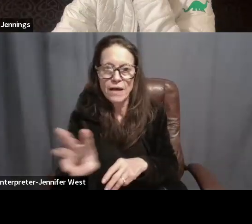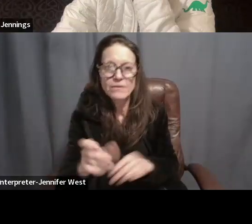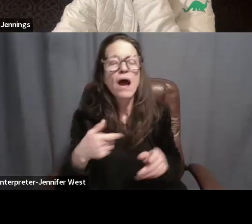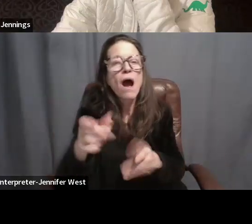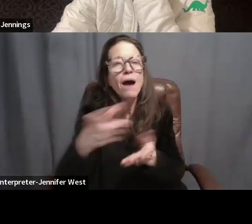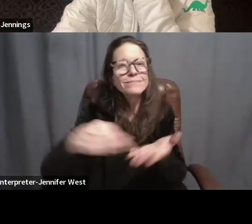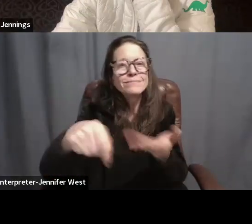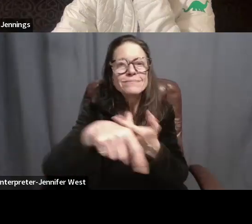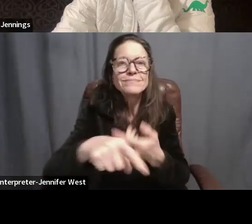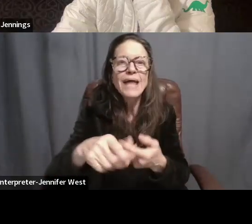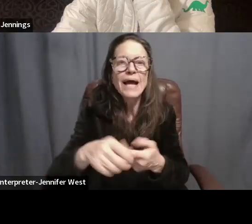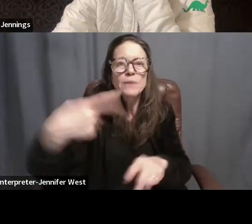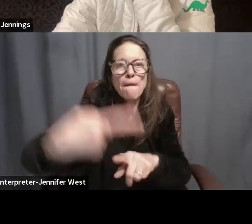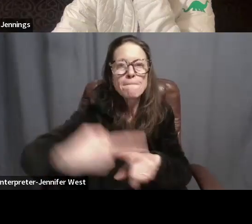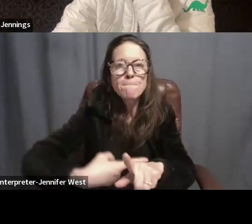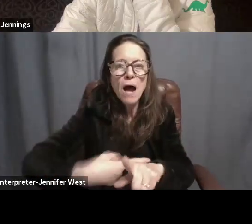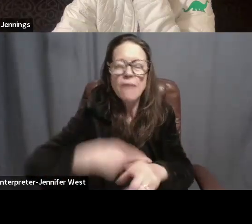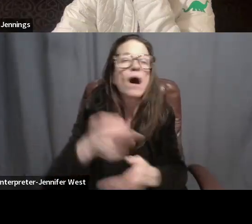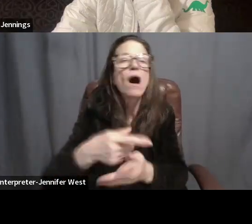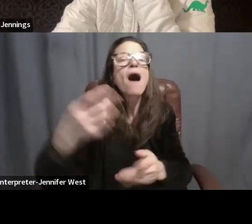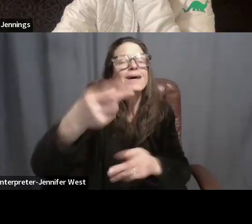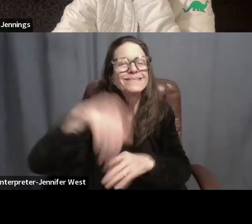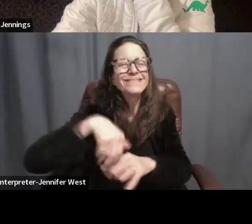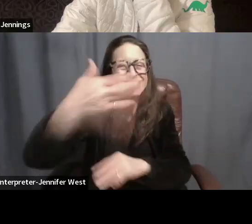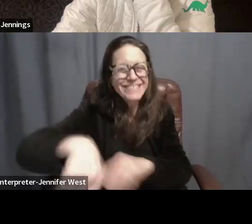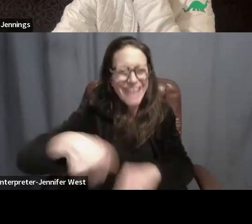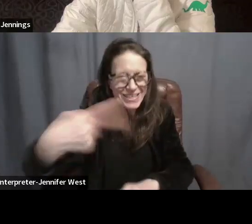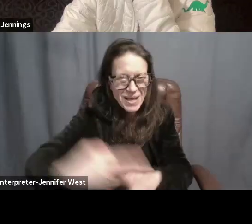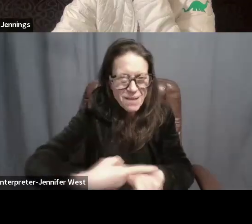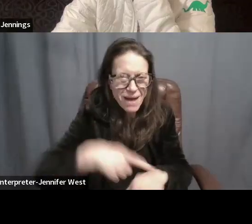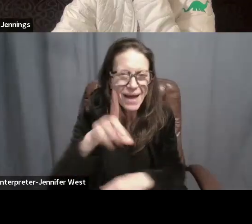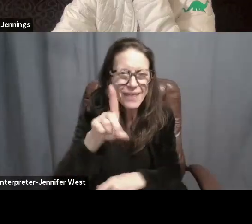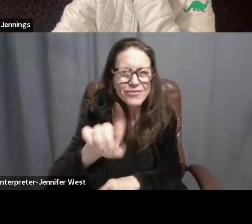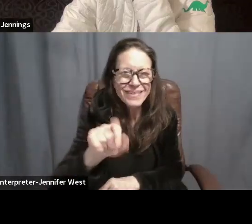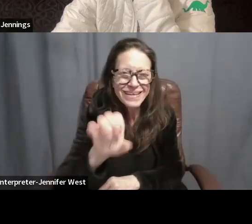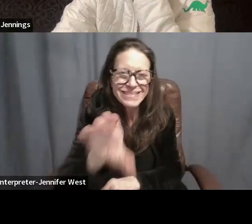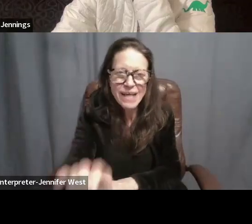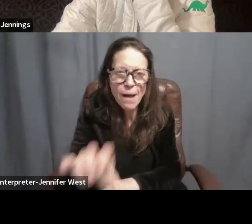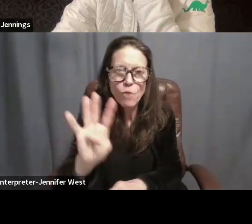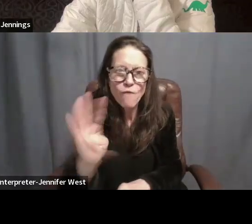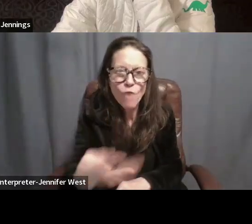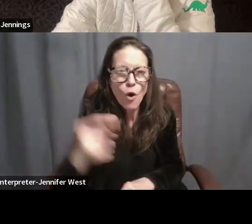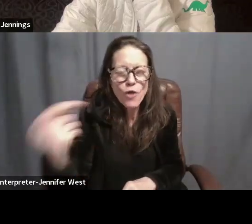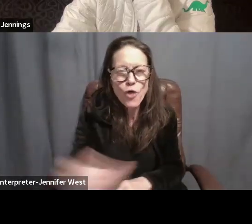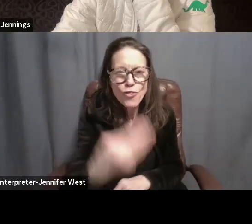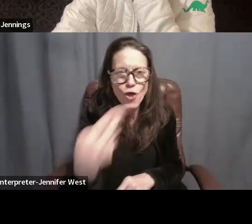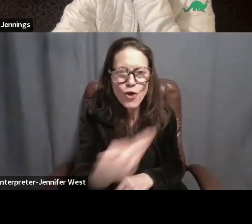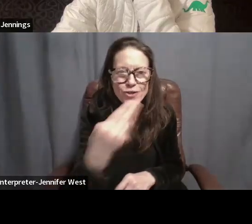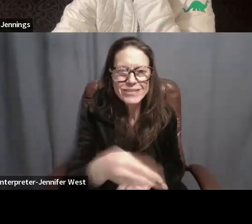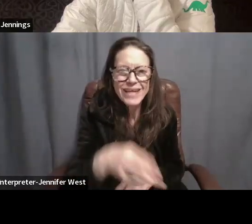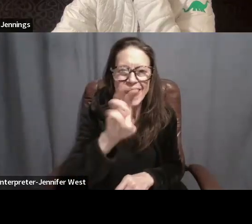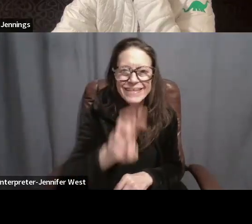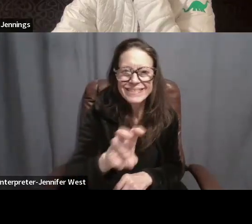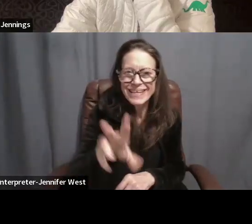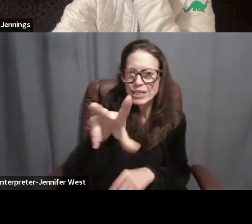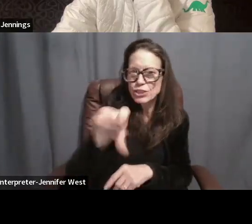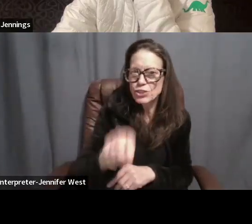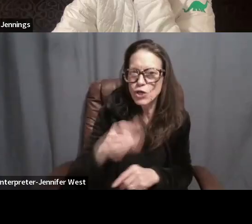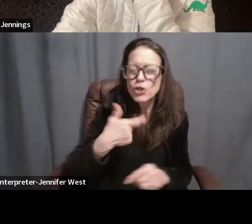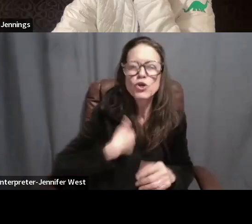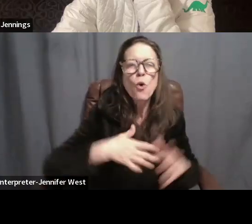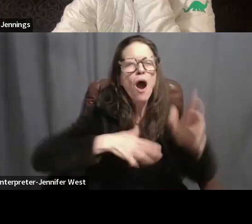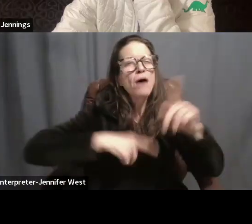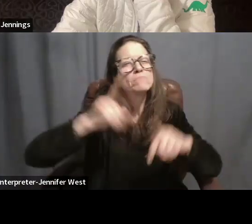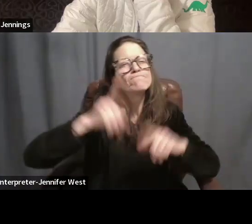night and will be held on Thursday, December 4th at 6:30. We will have a variety of college